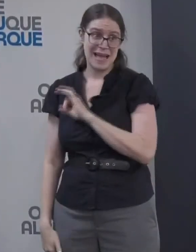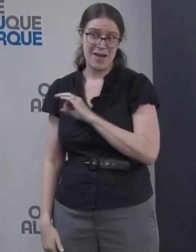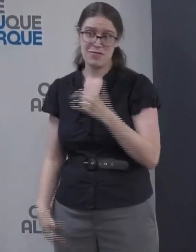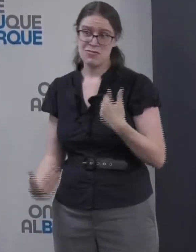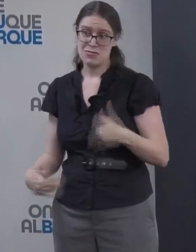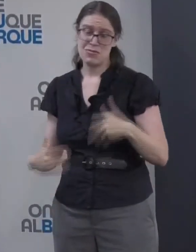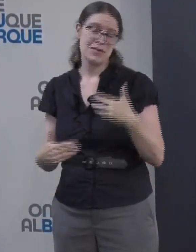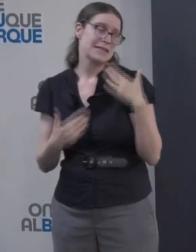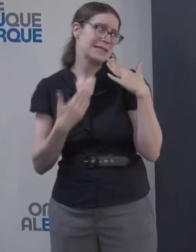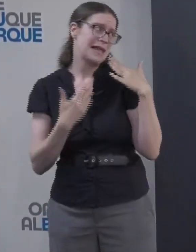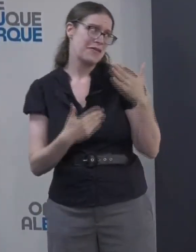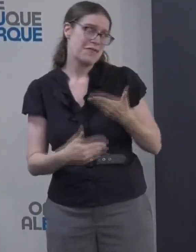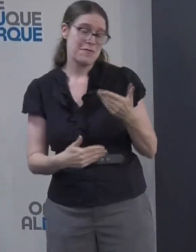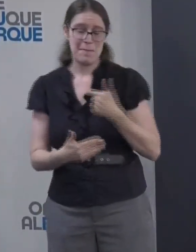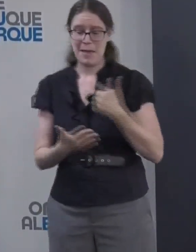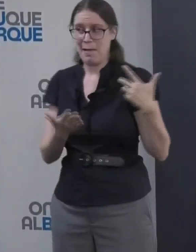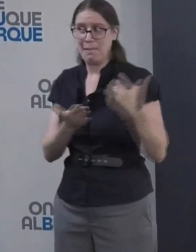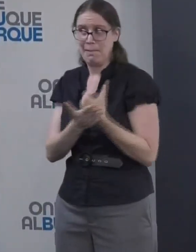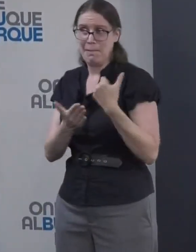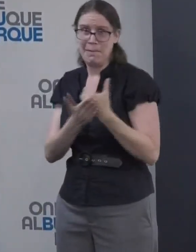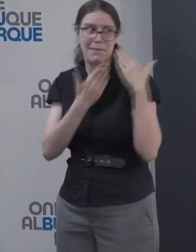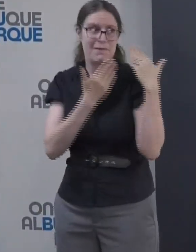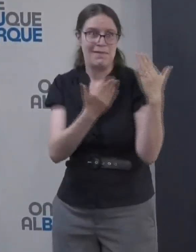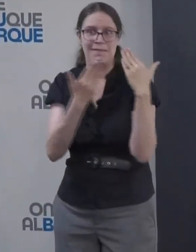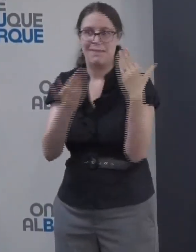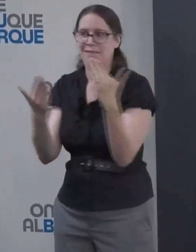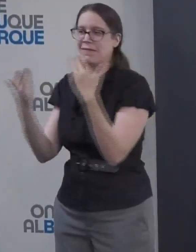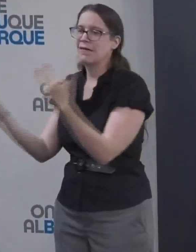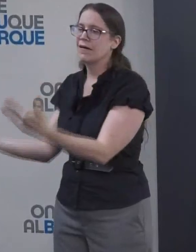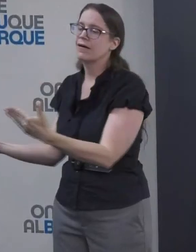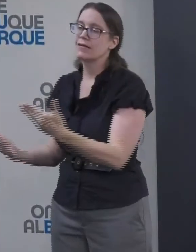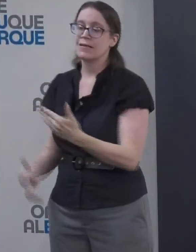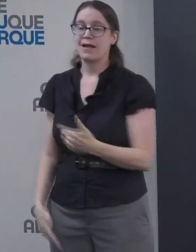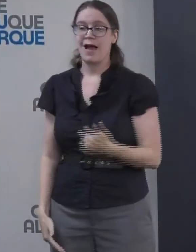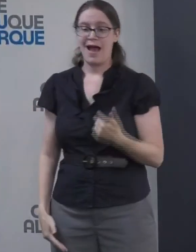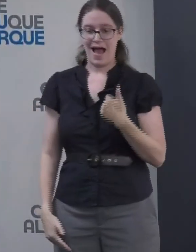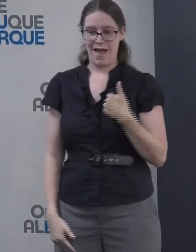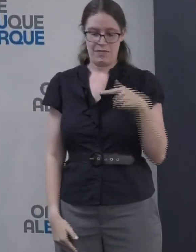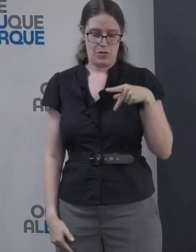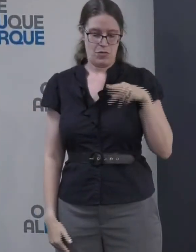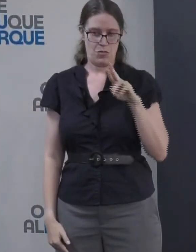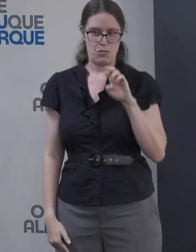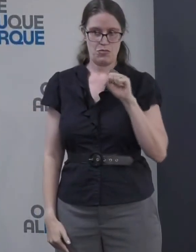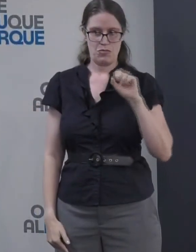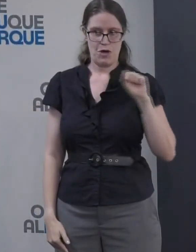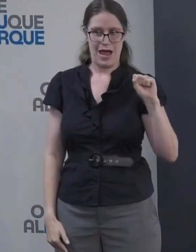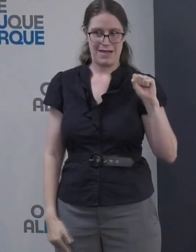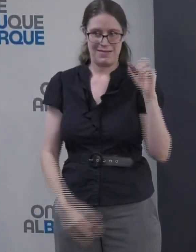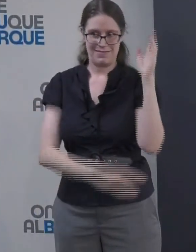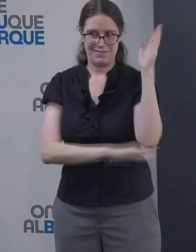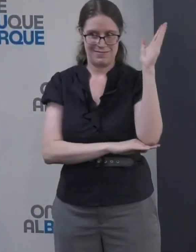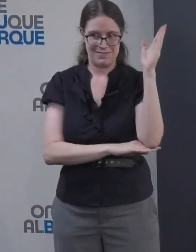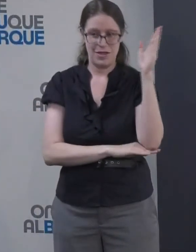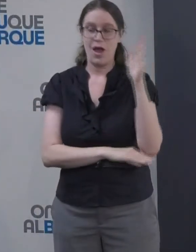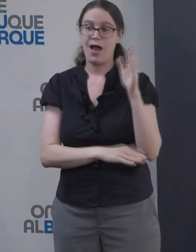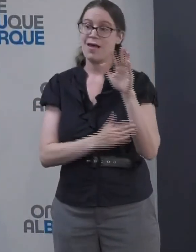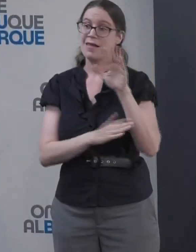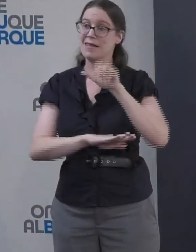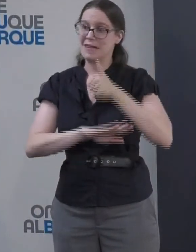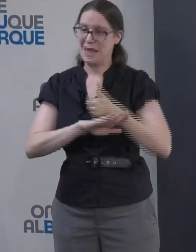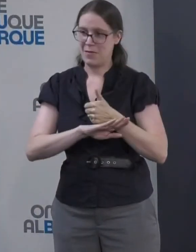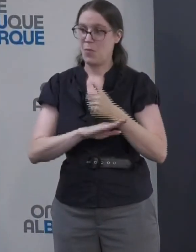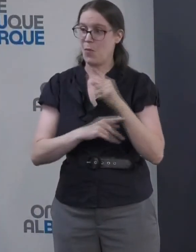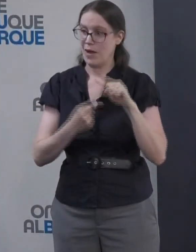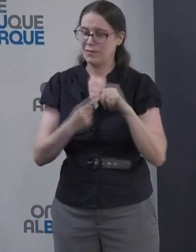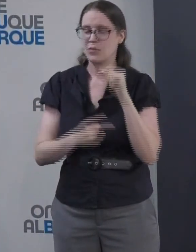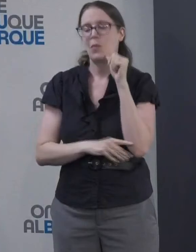to thank him for inviting me today. I actually have a press conference scheduled for tomorrow to talk about